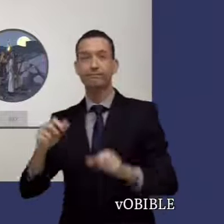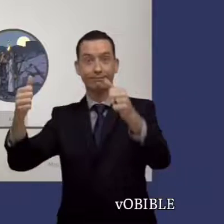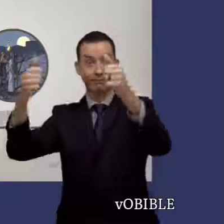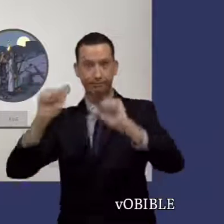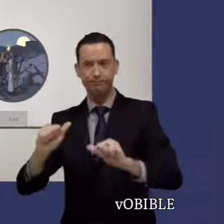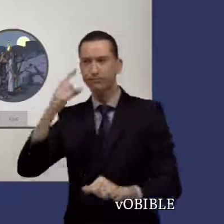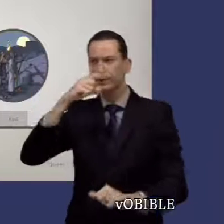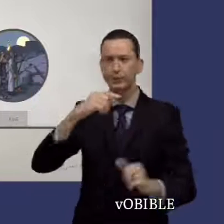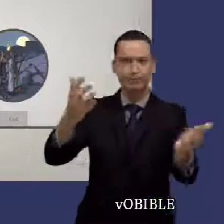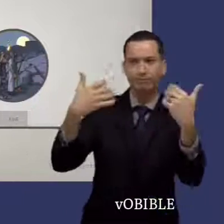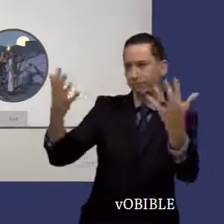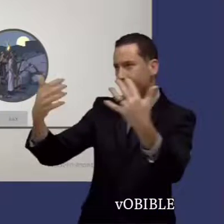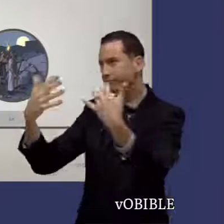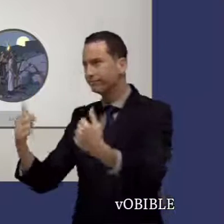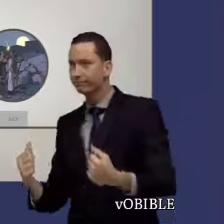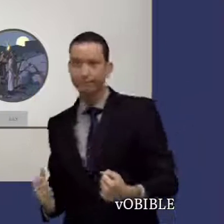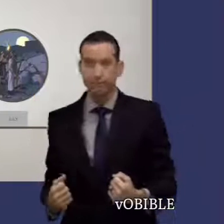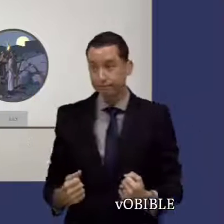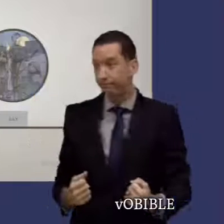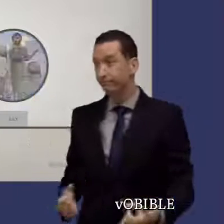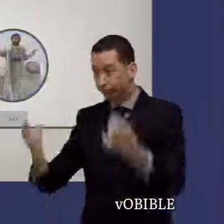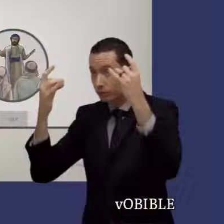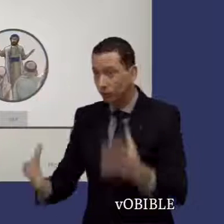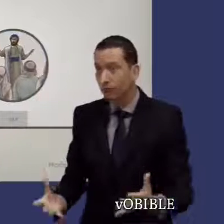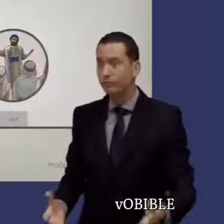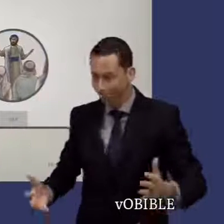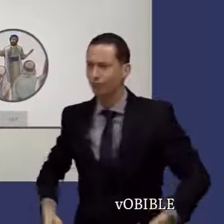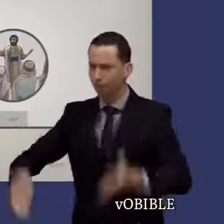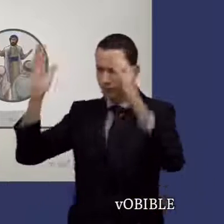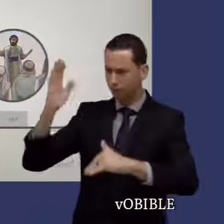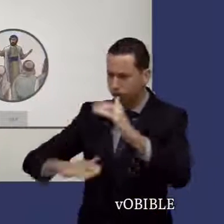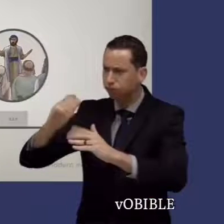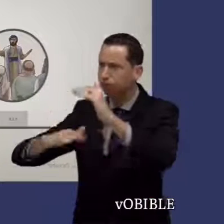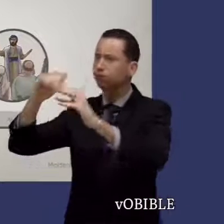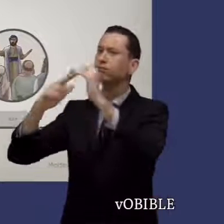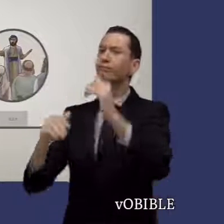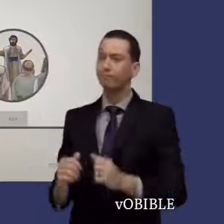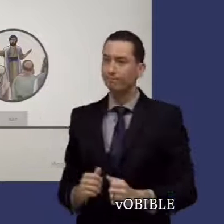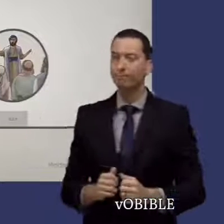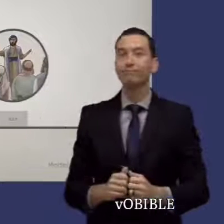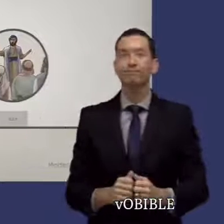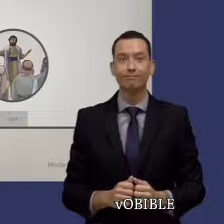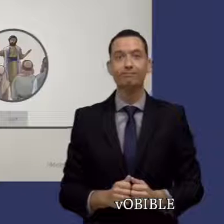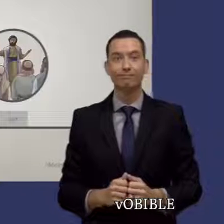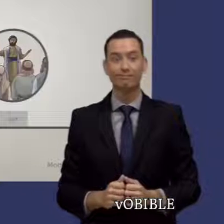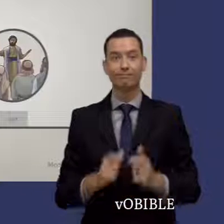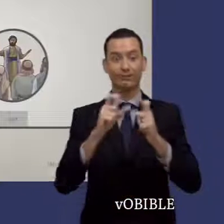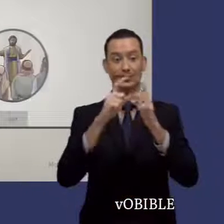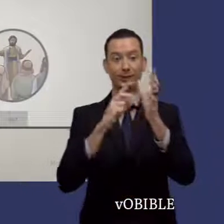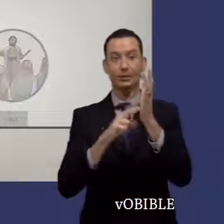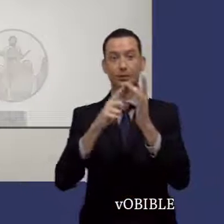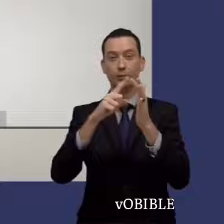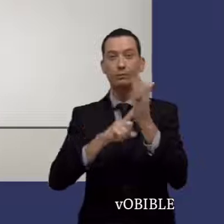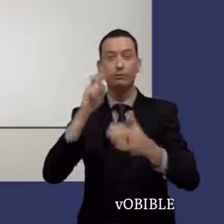walls. He then gathered the people and announced his mission with the words, "Let us rebuild the walls of Jerusalem."